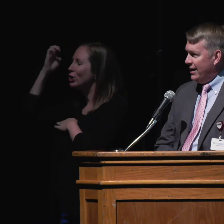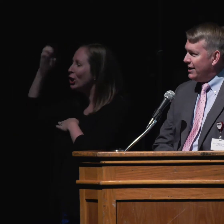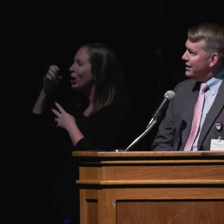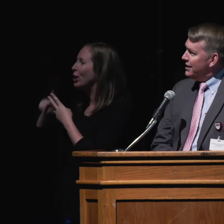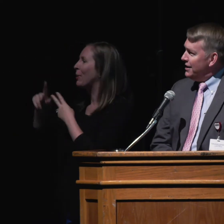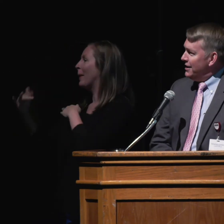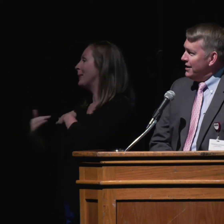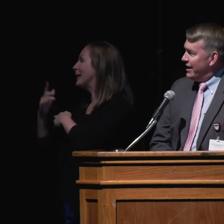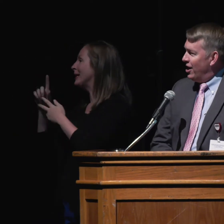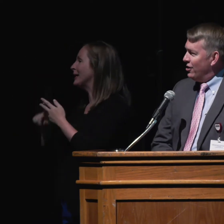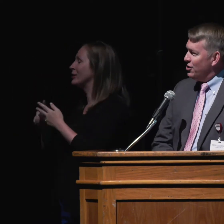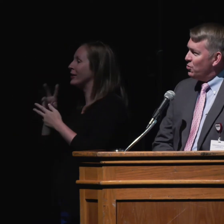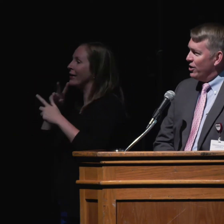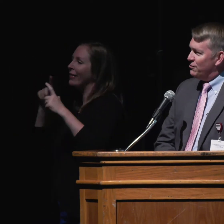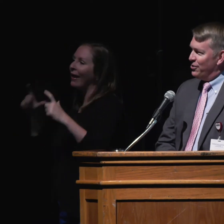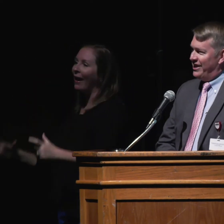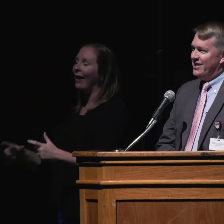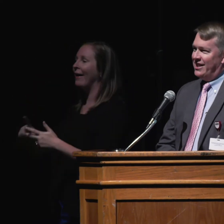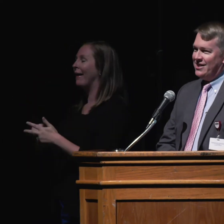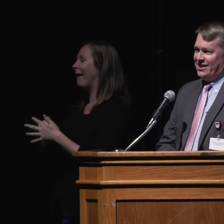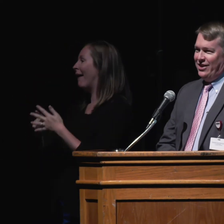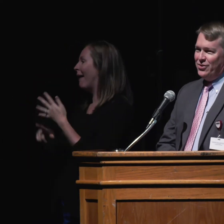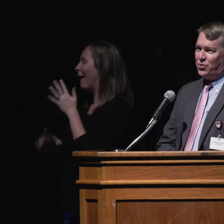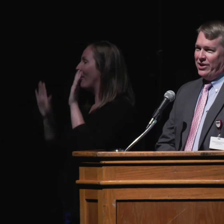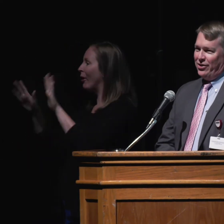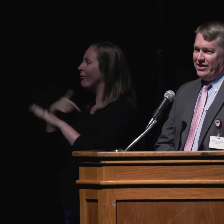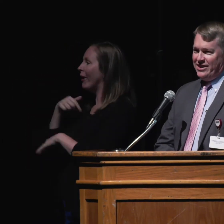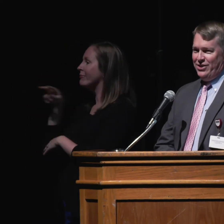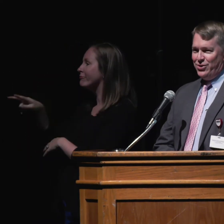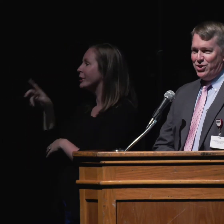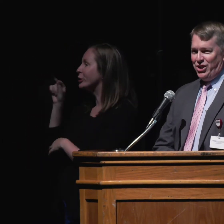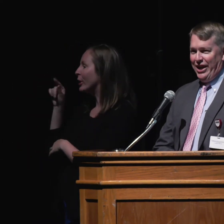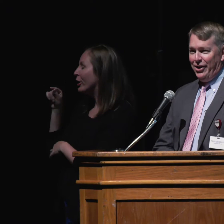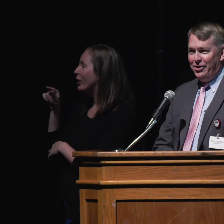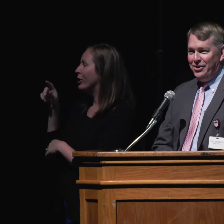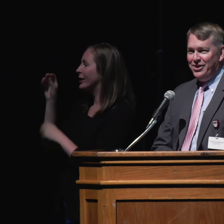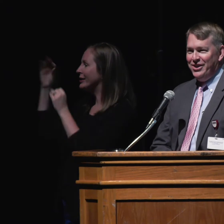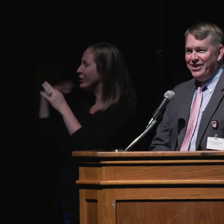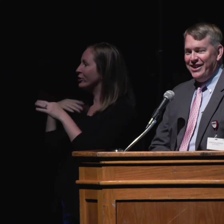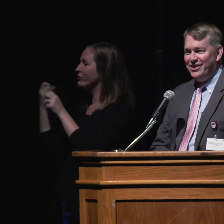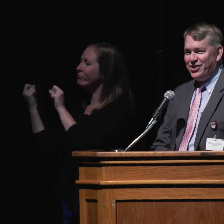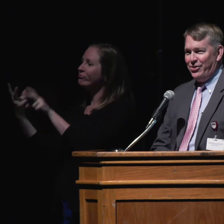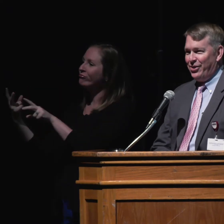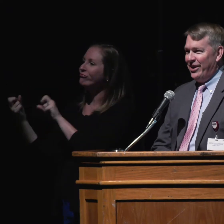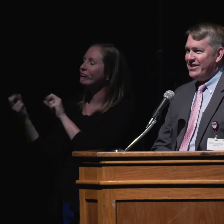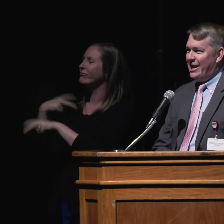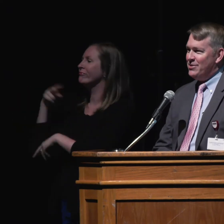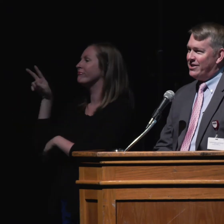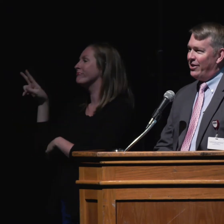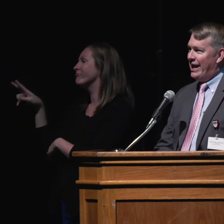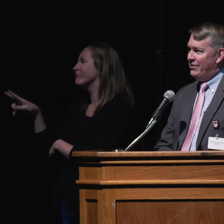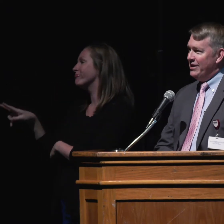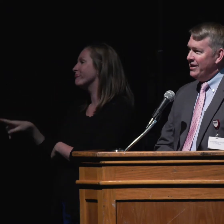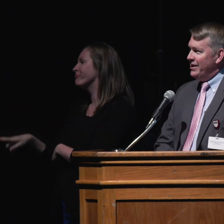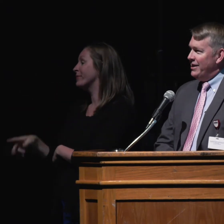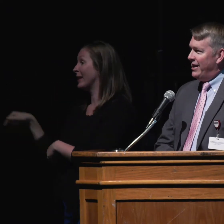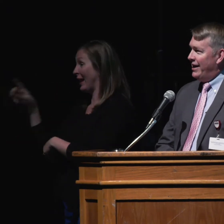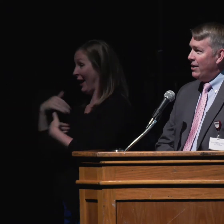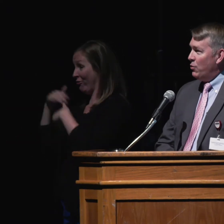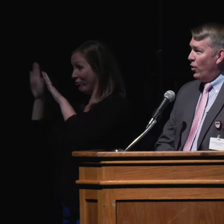the lake, and all of those wonderful things that I see on Twitter that teachers share to show the great times that they're